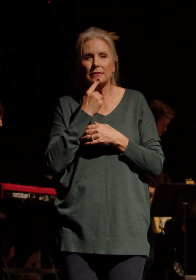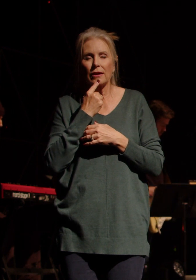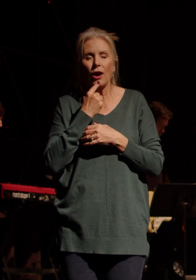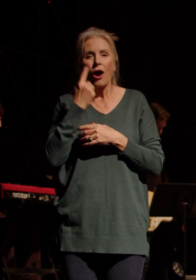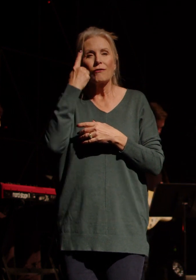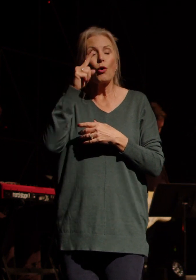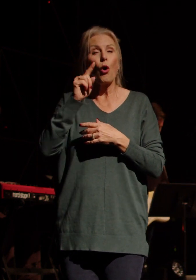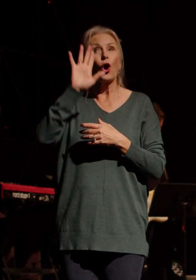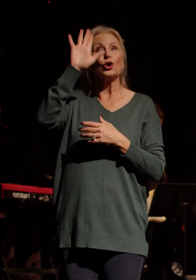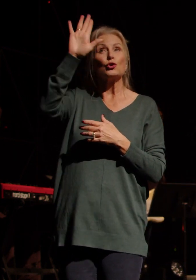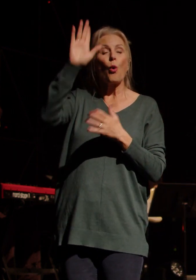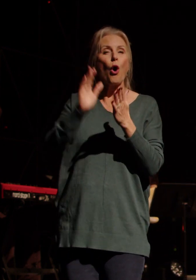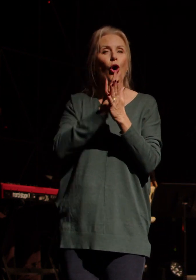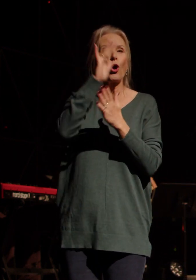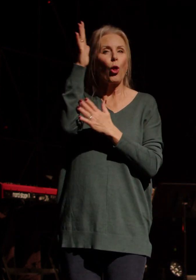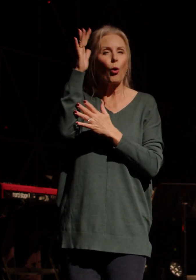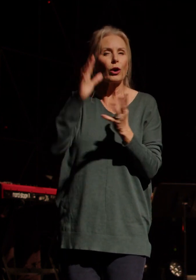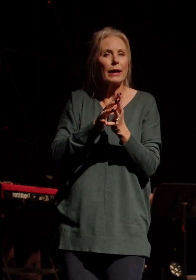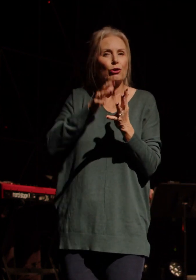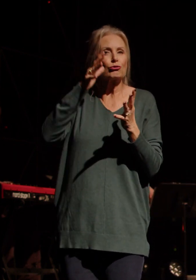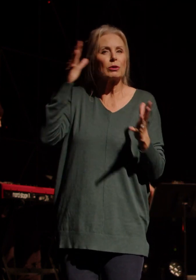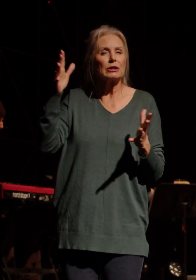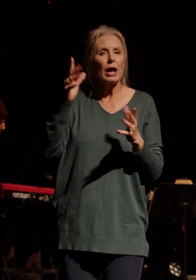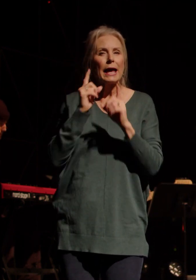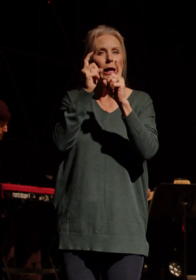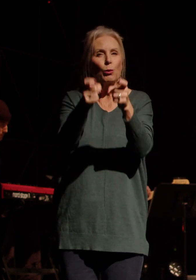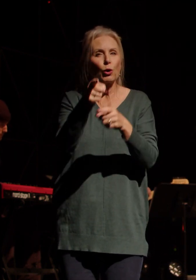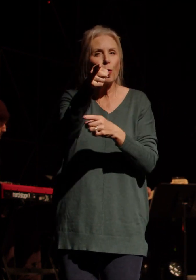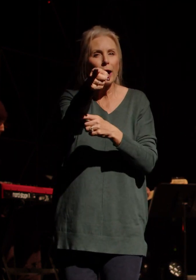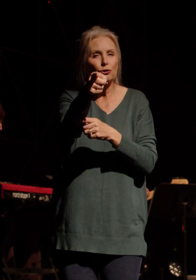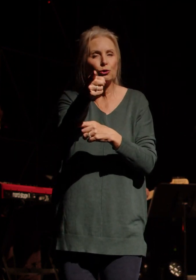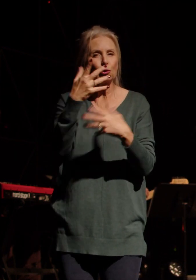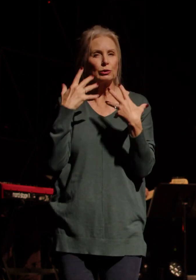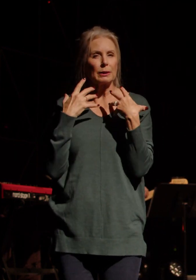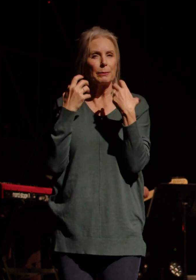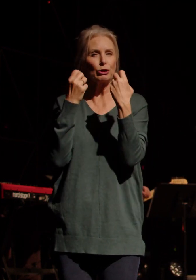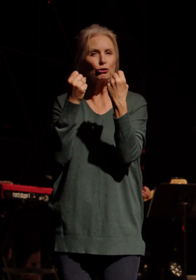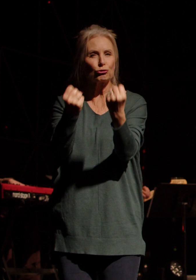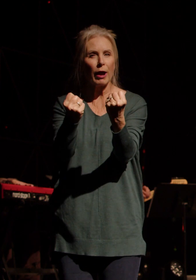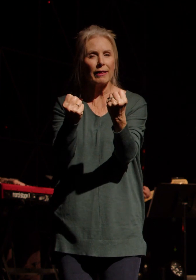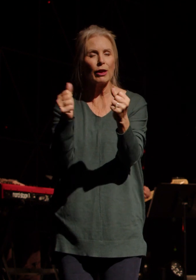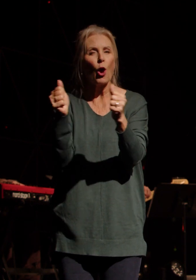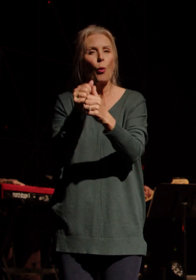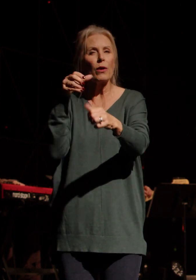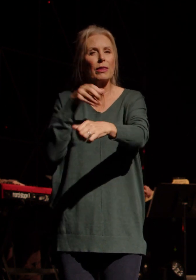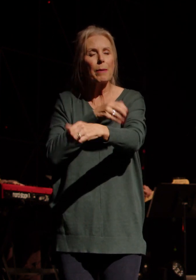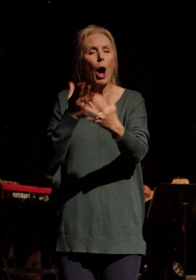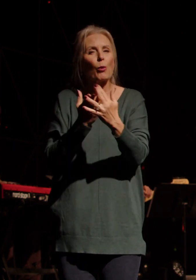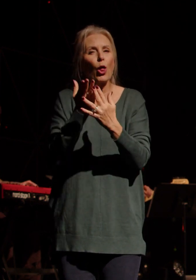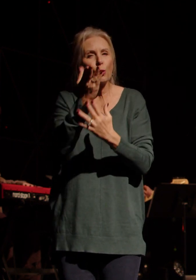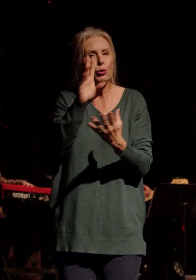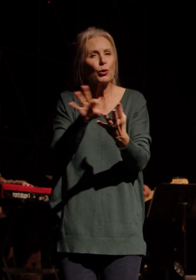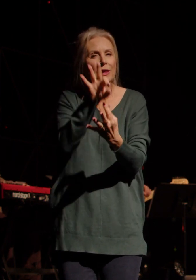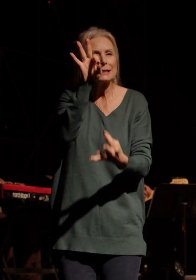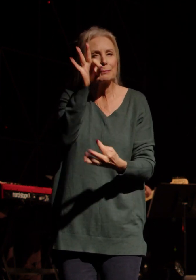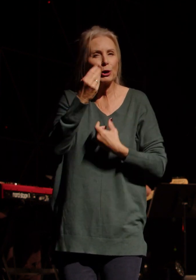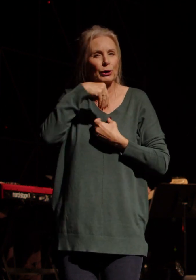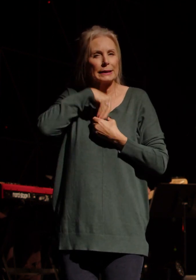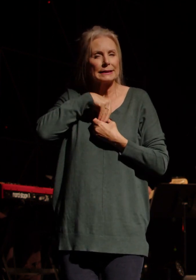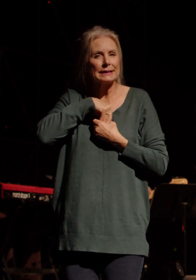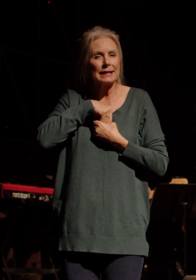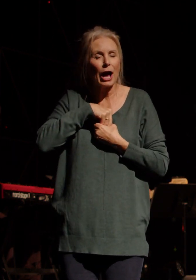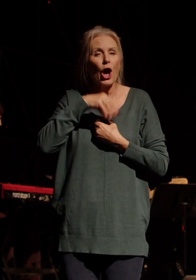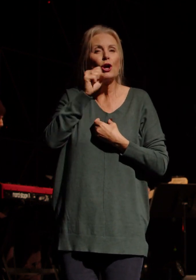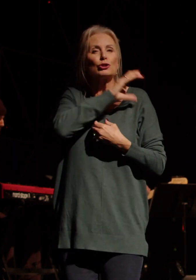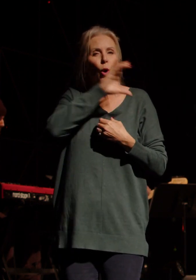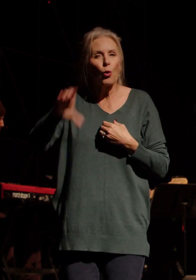of his glory, he may grant you to be strengthened with power through his Spirit in your inner being, so